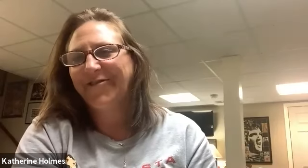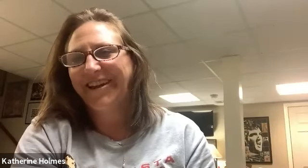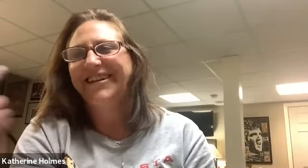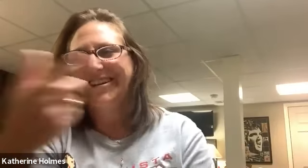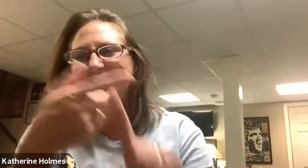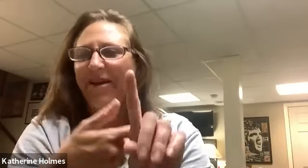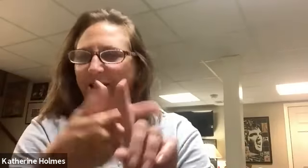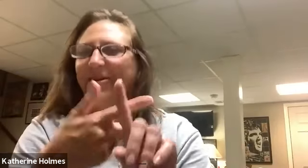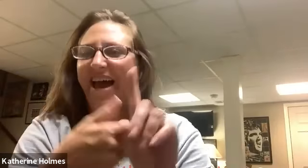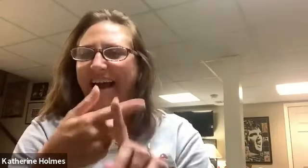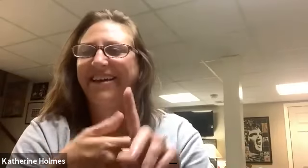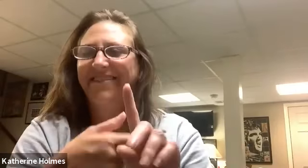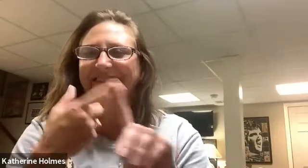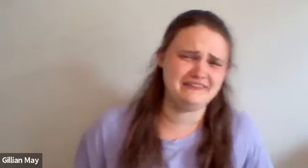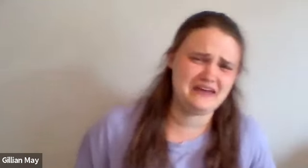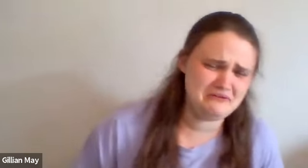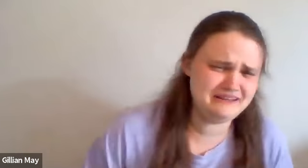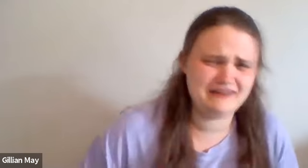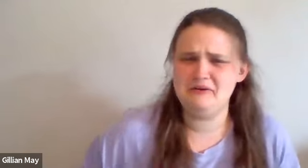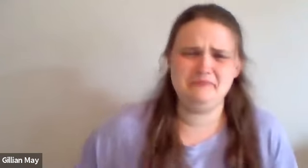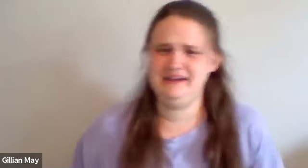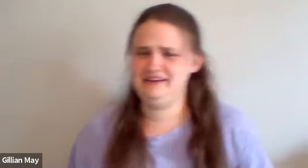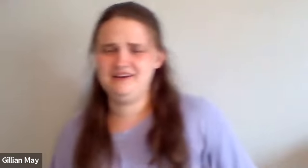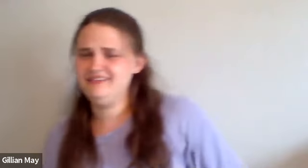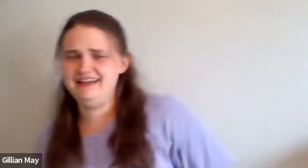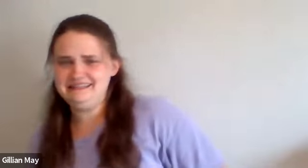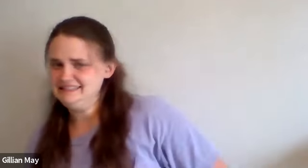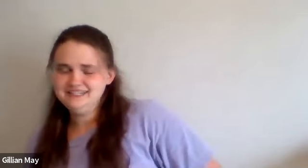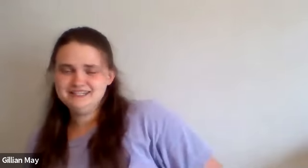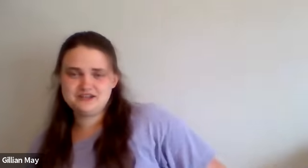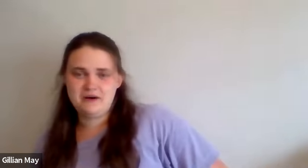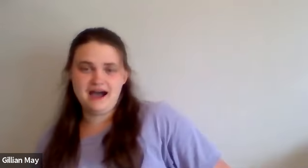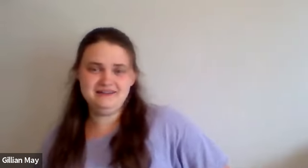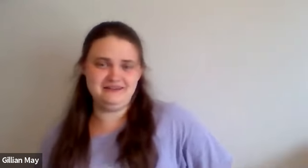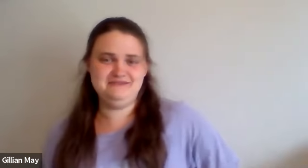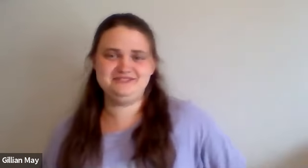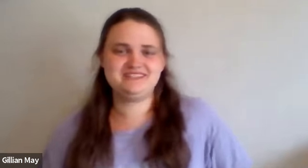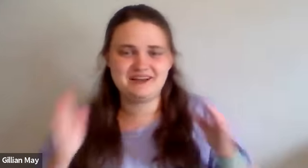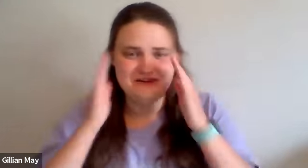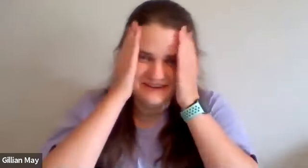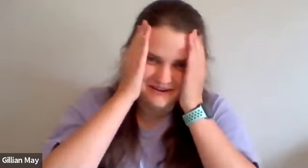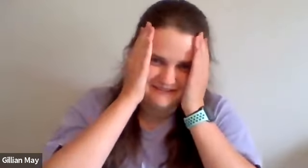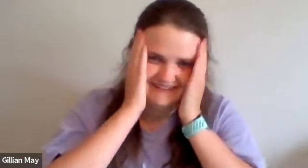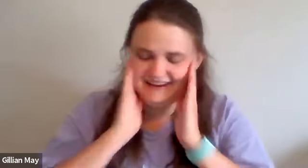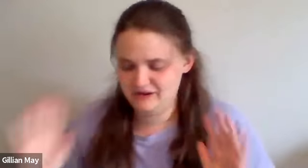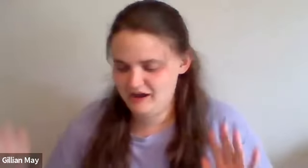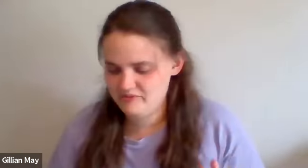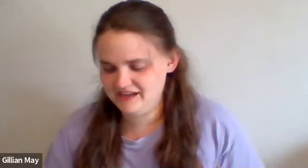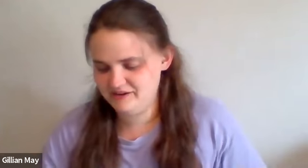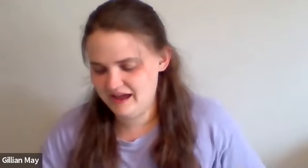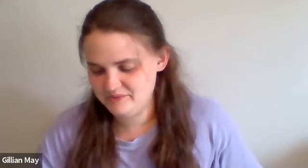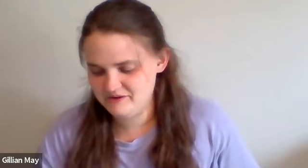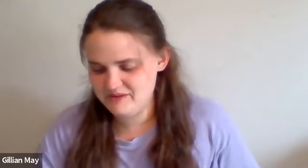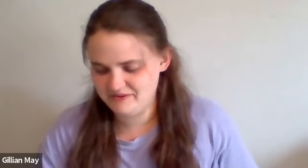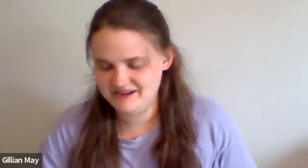forget it. So I'm like, okay. I was so bad at that one. Oh man, y'all, like. So I was just like, oh no, I hope they remember it.